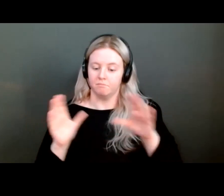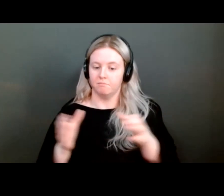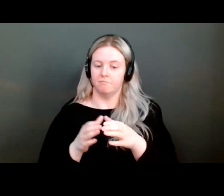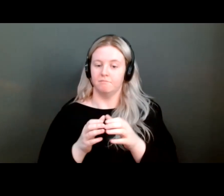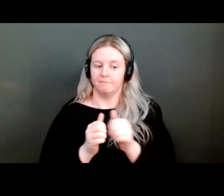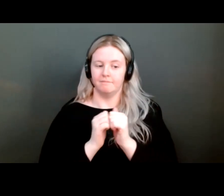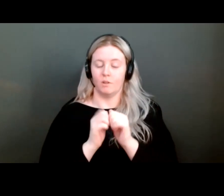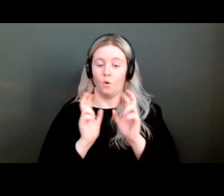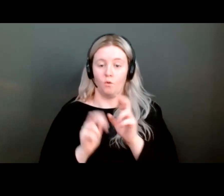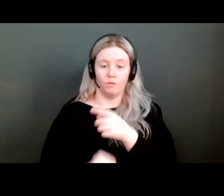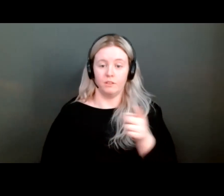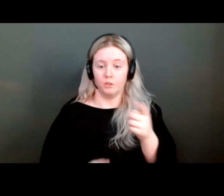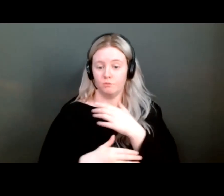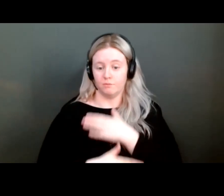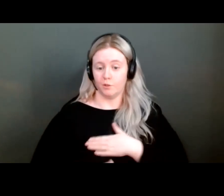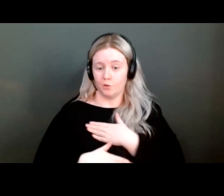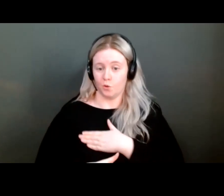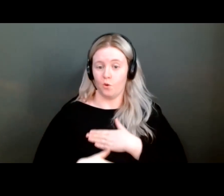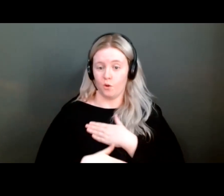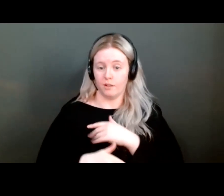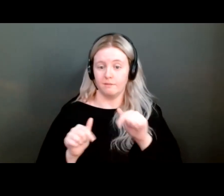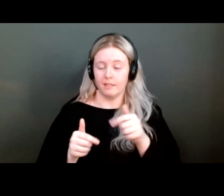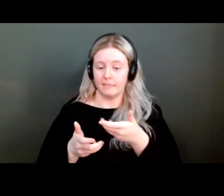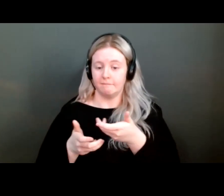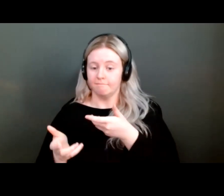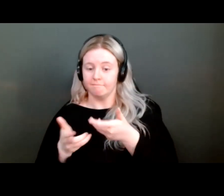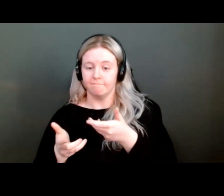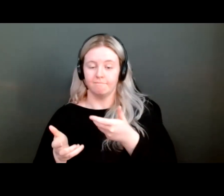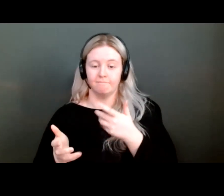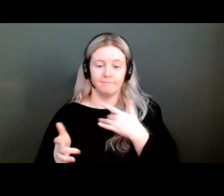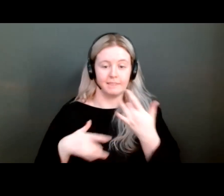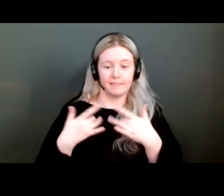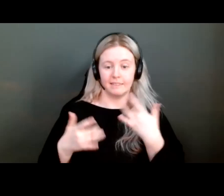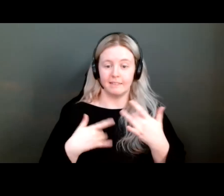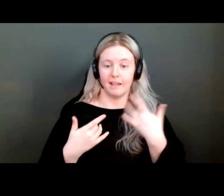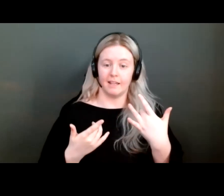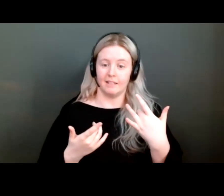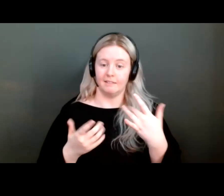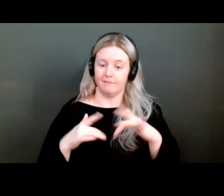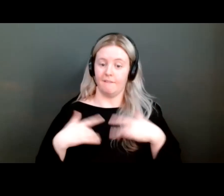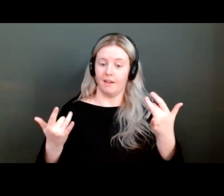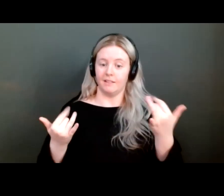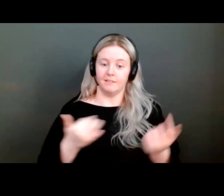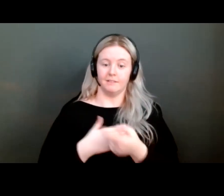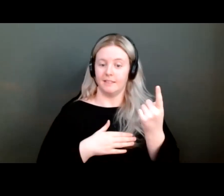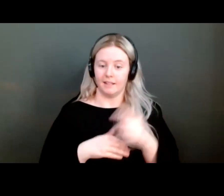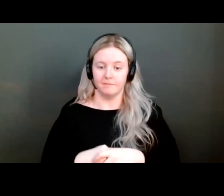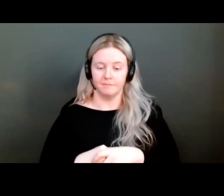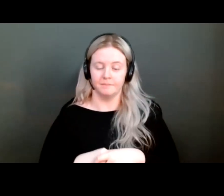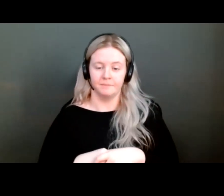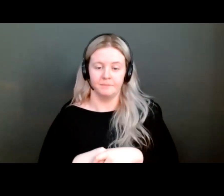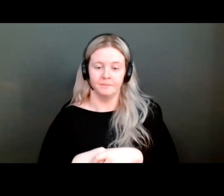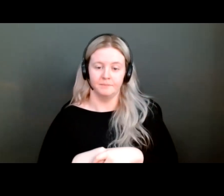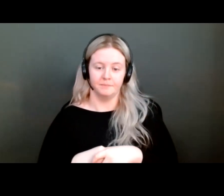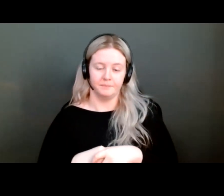enjoy this exciting and interactive session that we have hosted for you today.